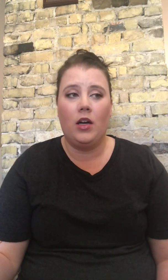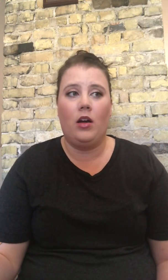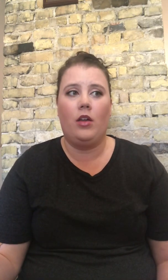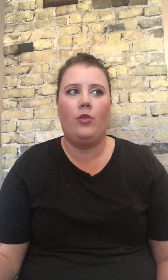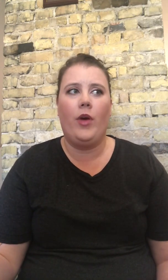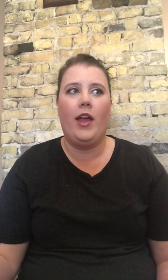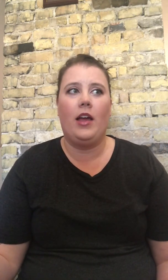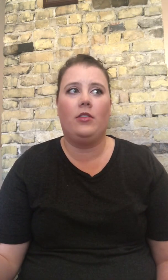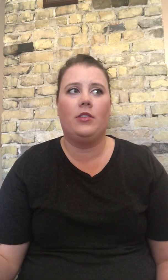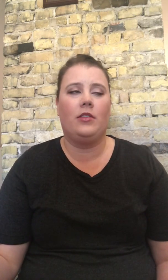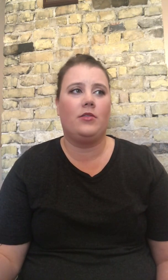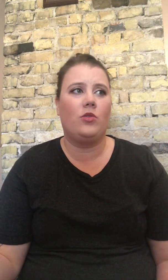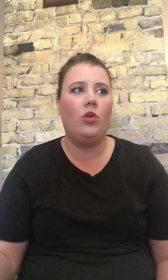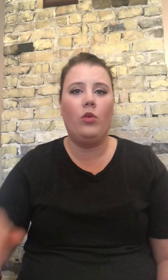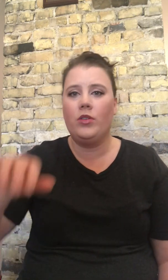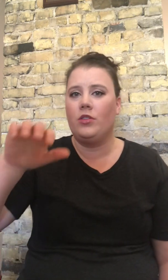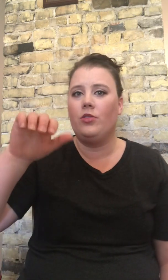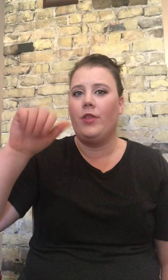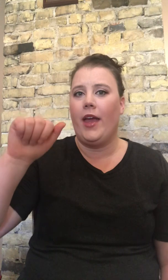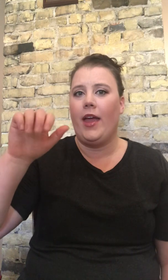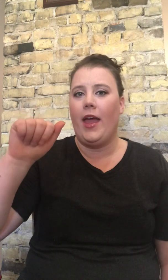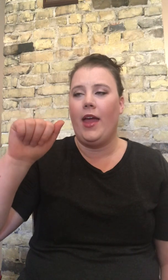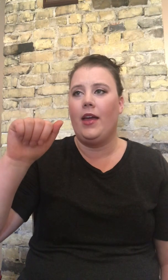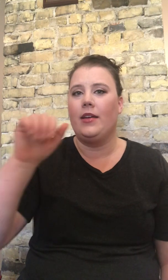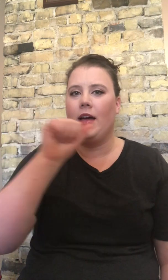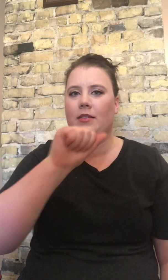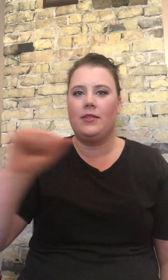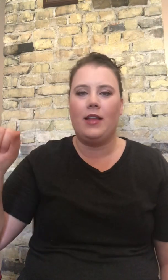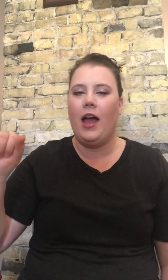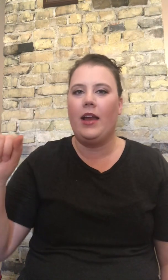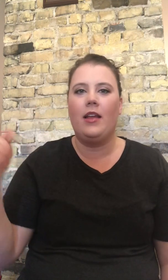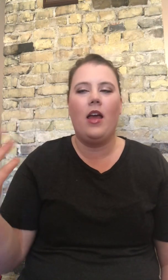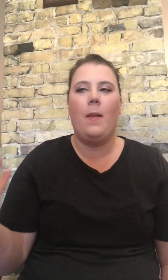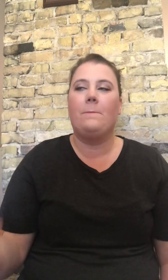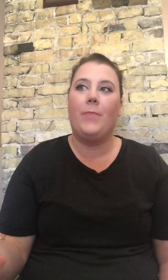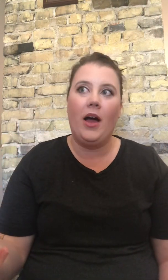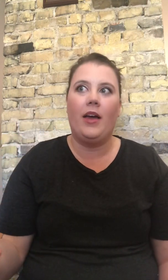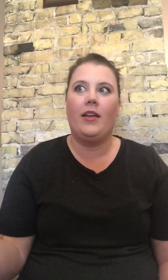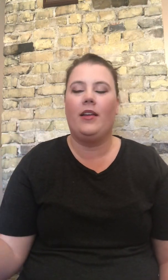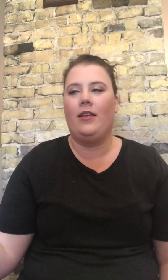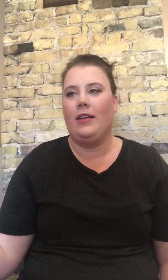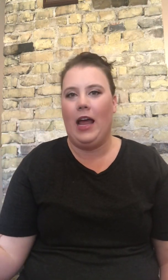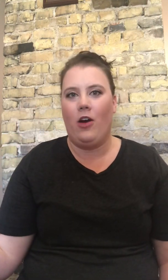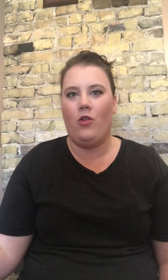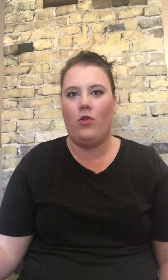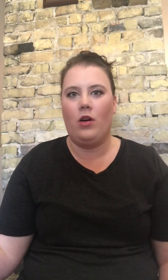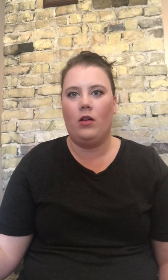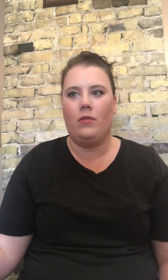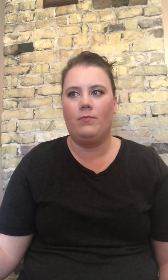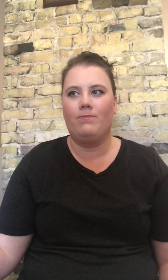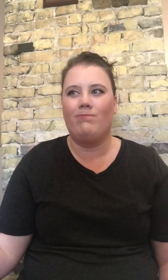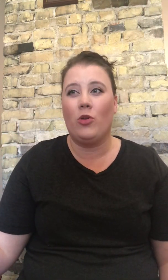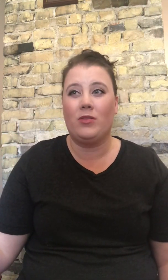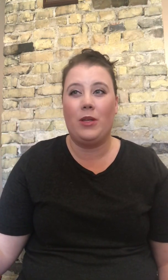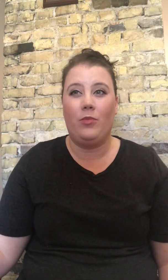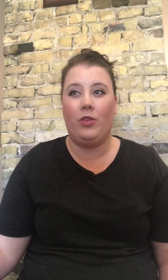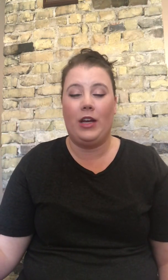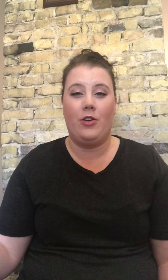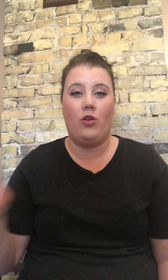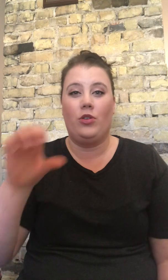The way I learned it in school was to do the AA and not to slide. But now most people that I know